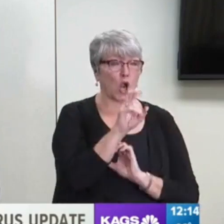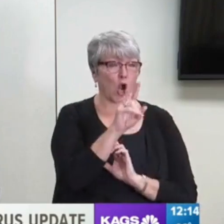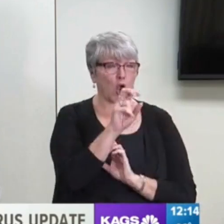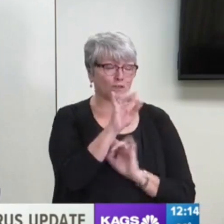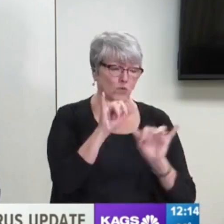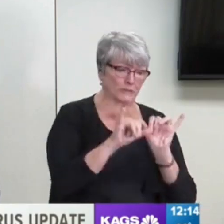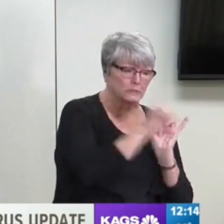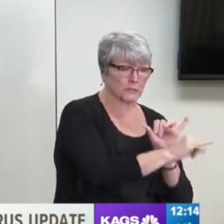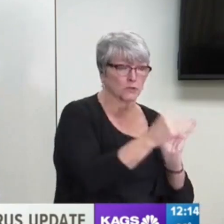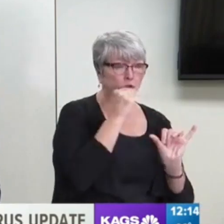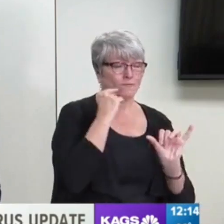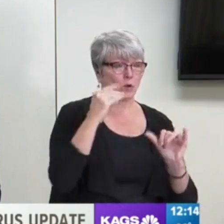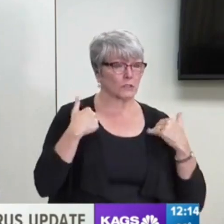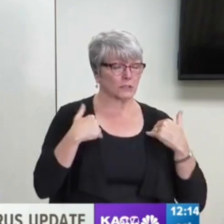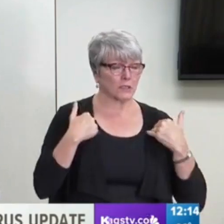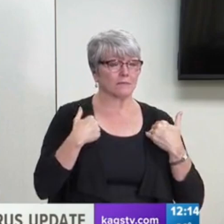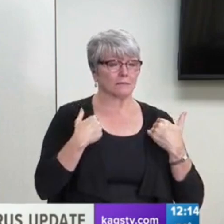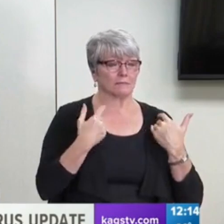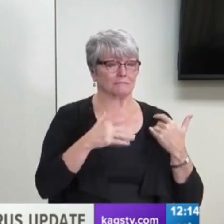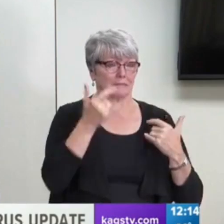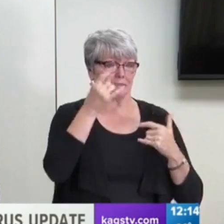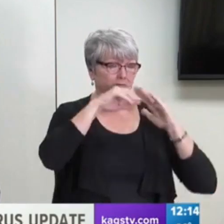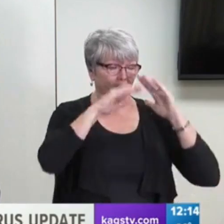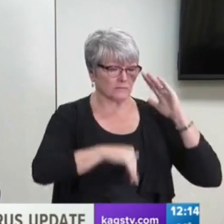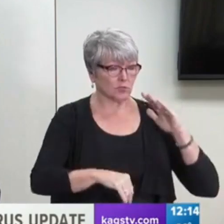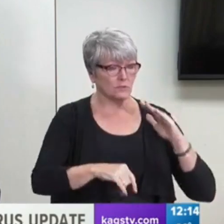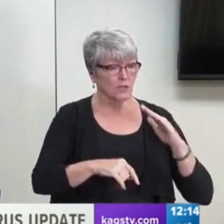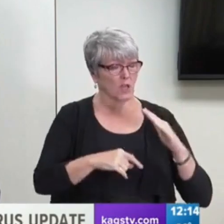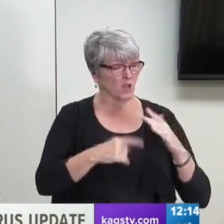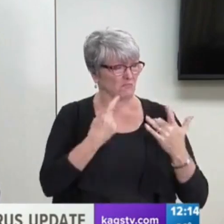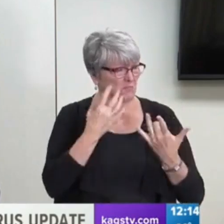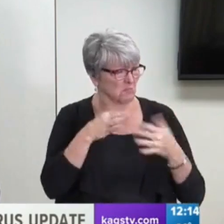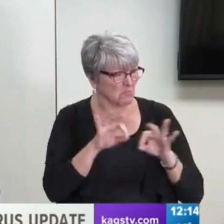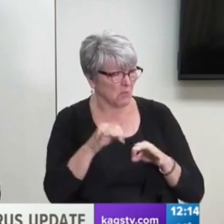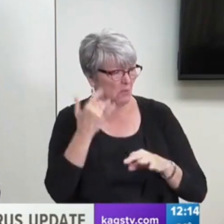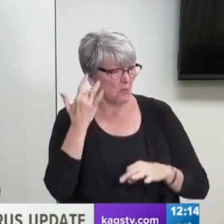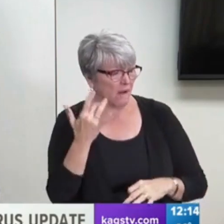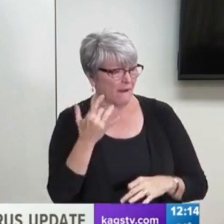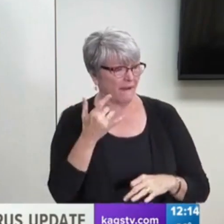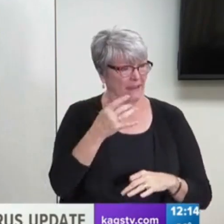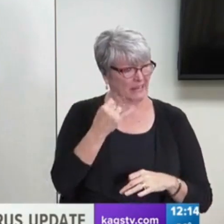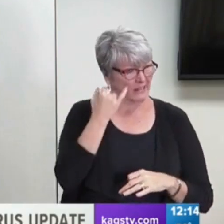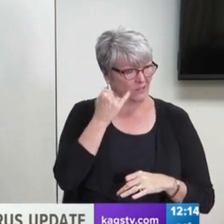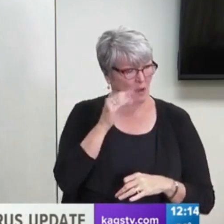thereof of a measure like this and whether Brazos County might consider the same?